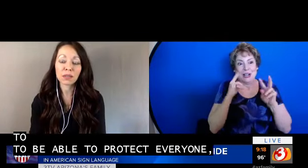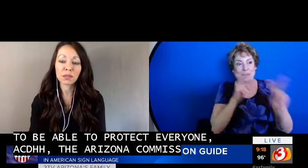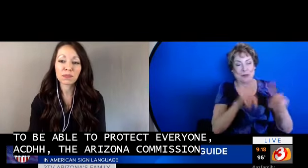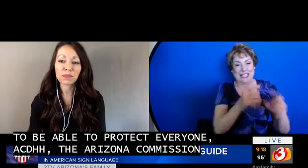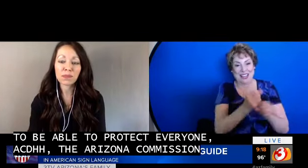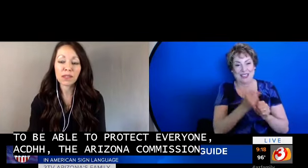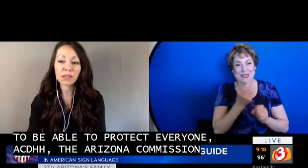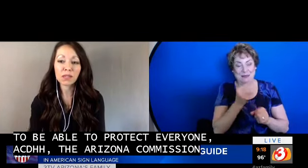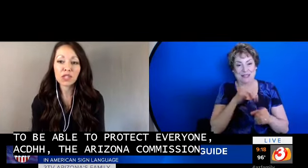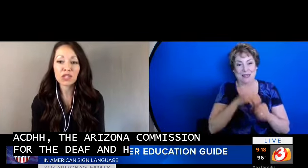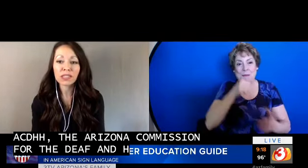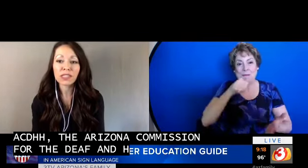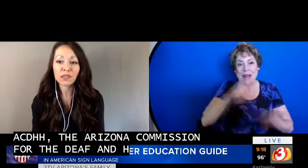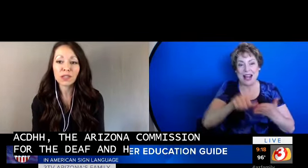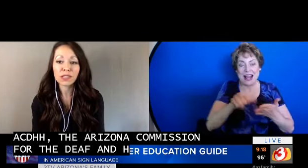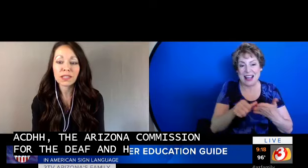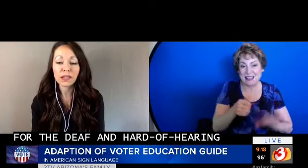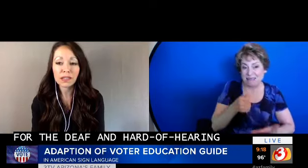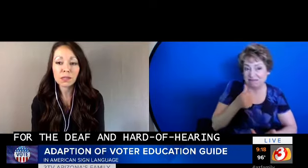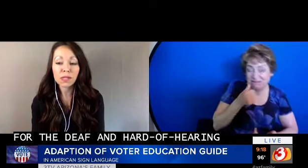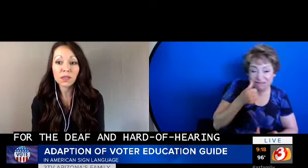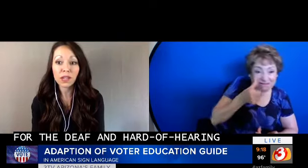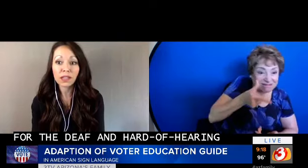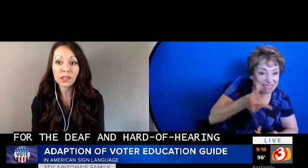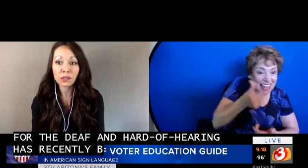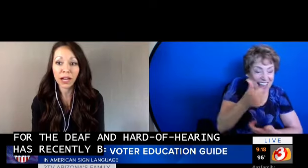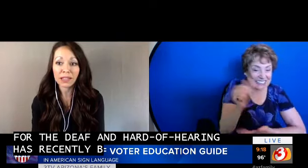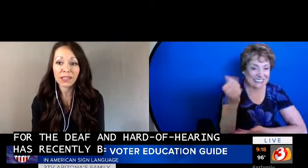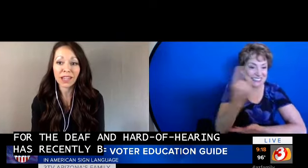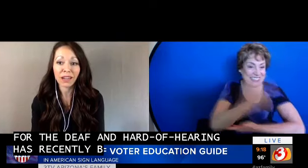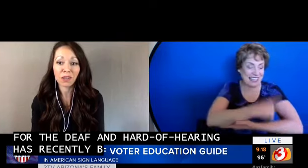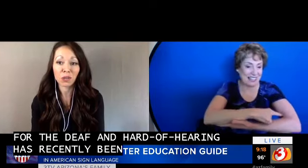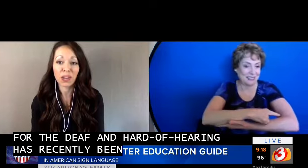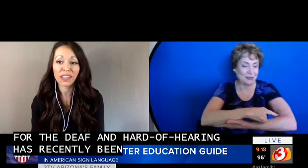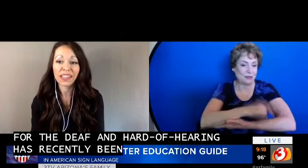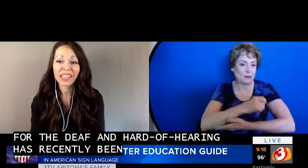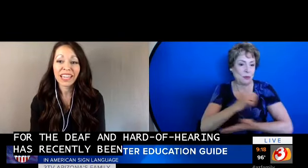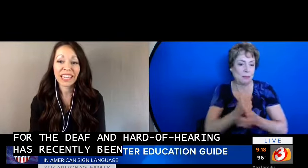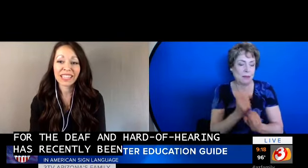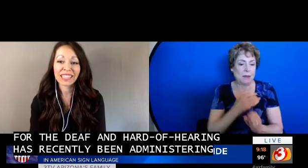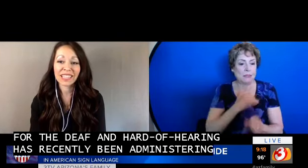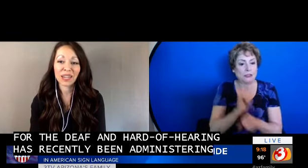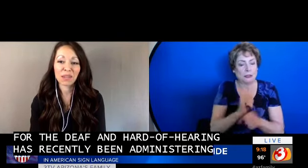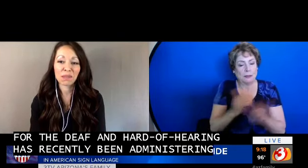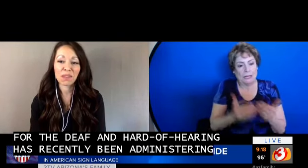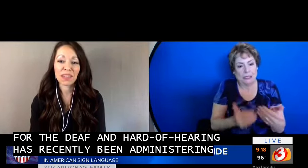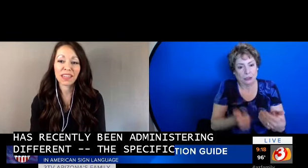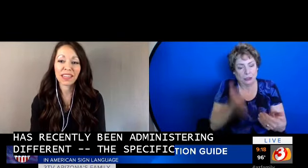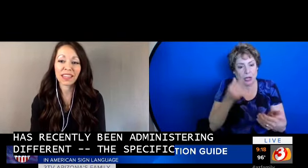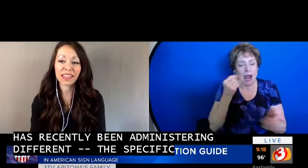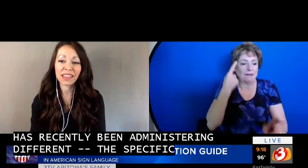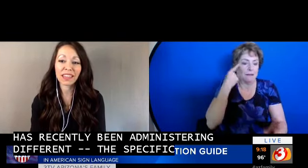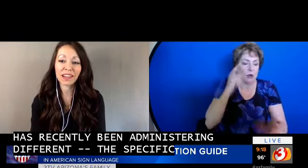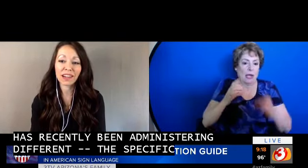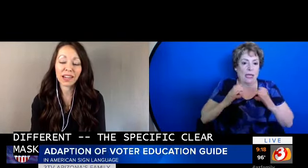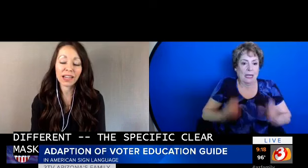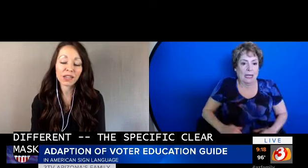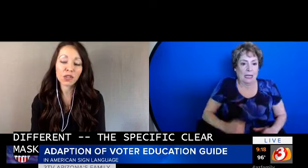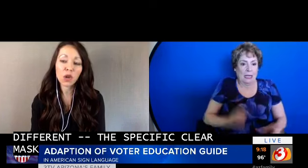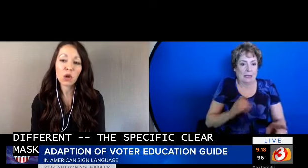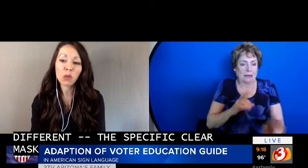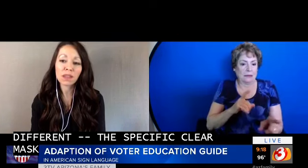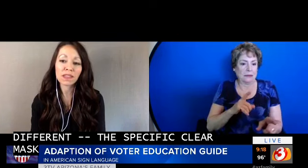been administering this specific clear mask to everyone, and